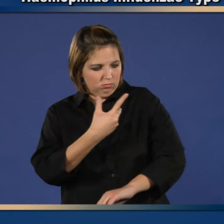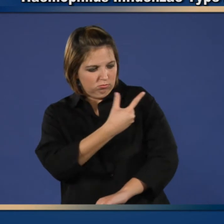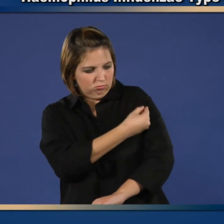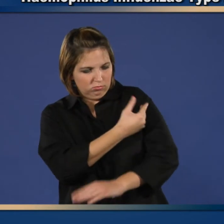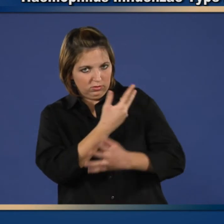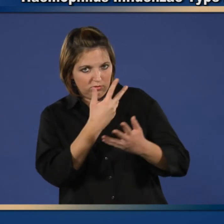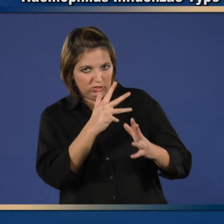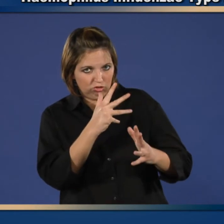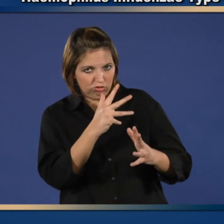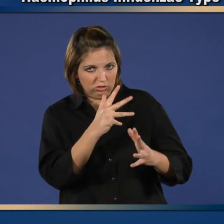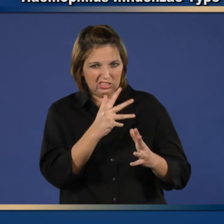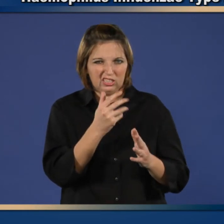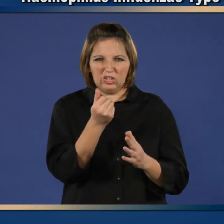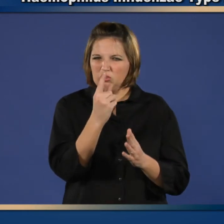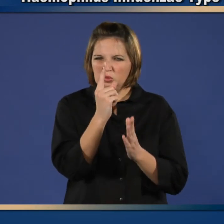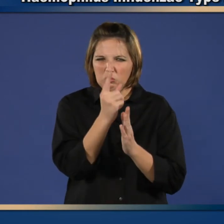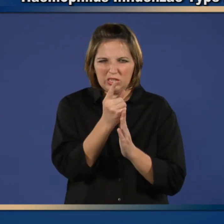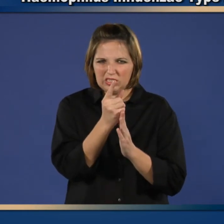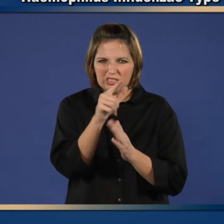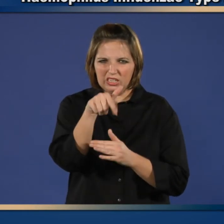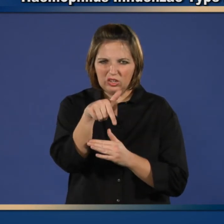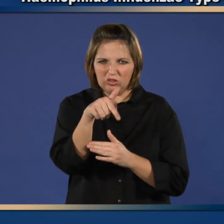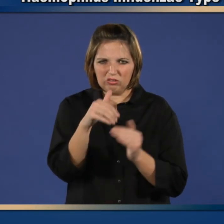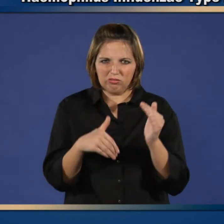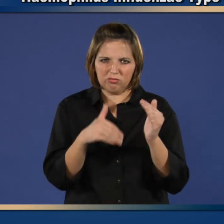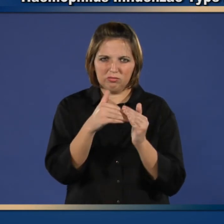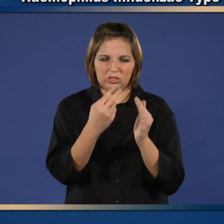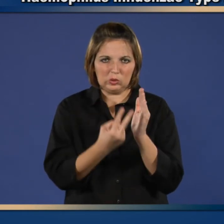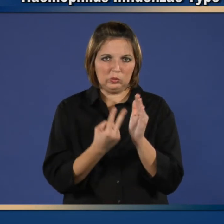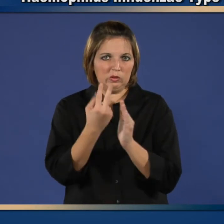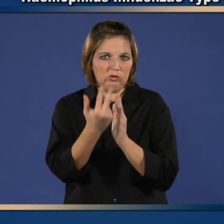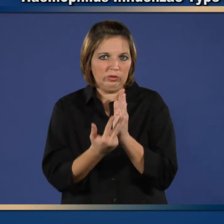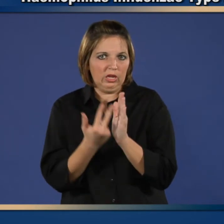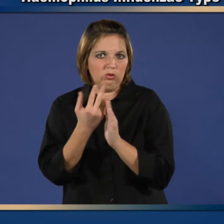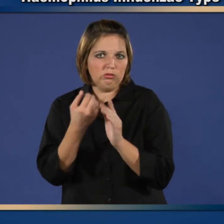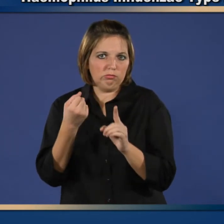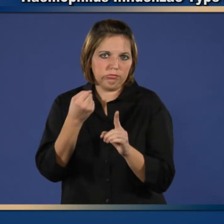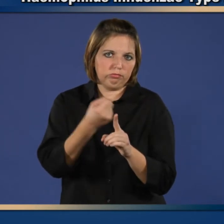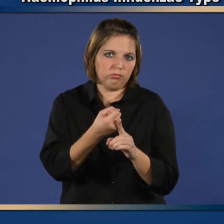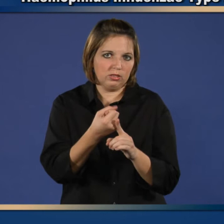Signs of a serious allergic reaction can include difficulty breathing,